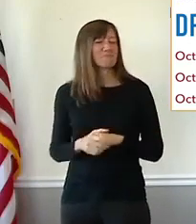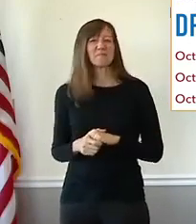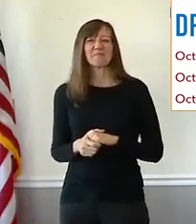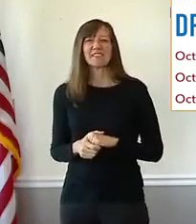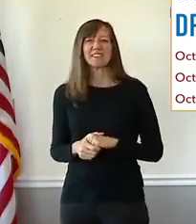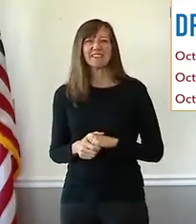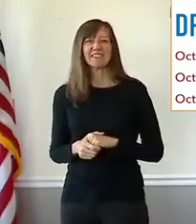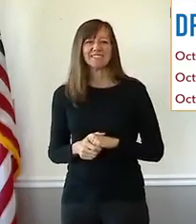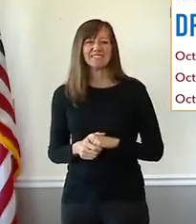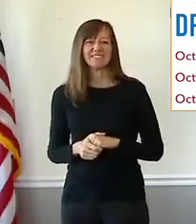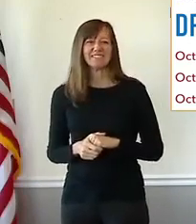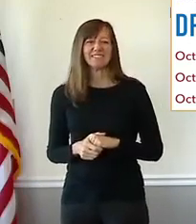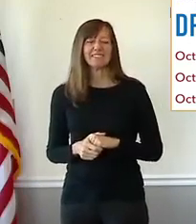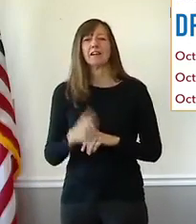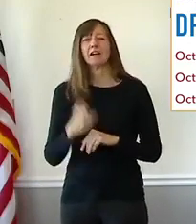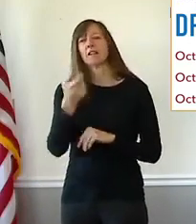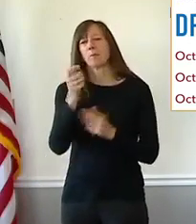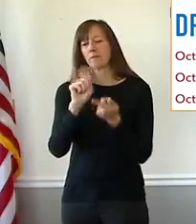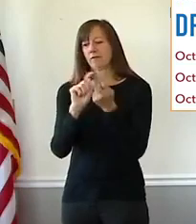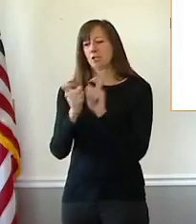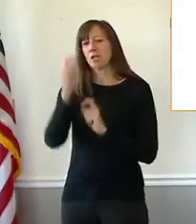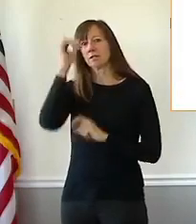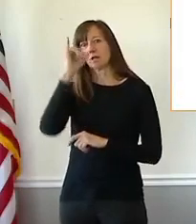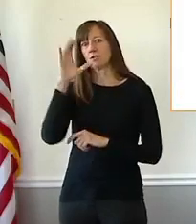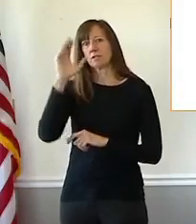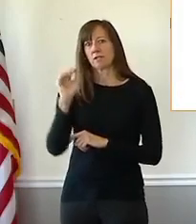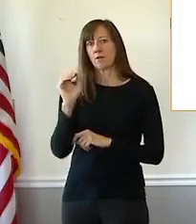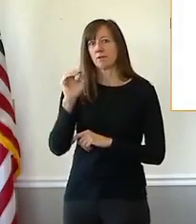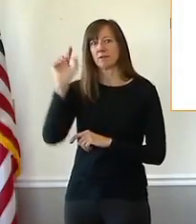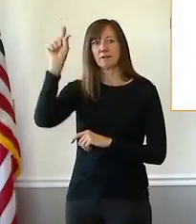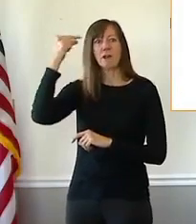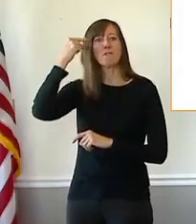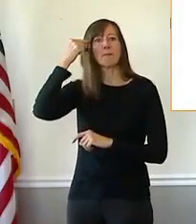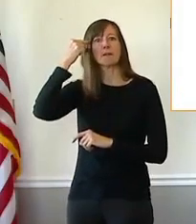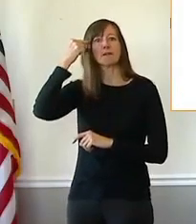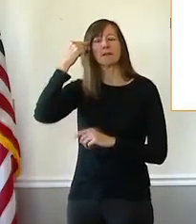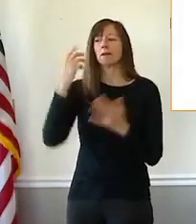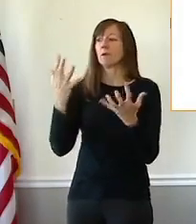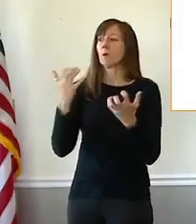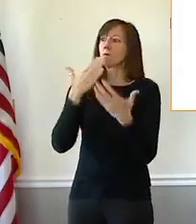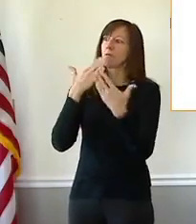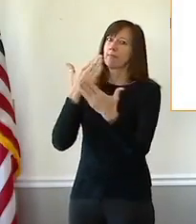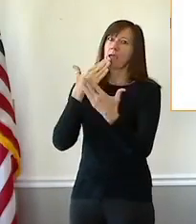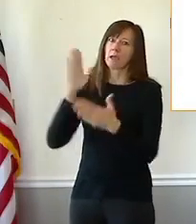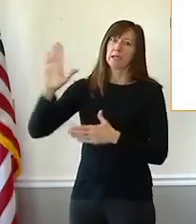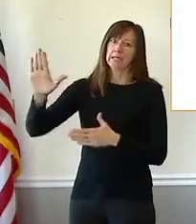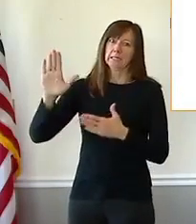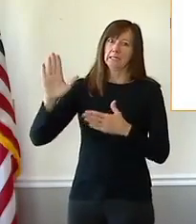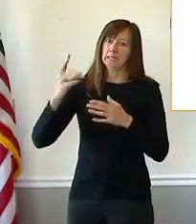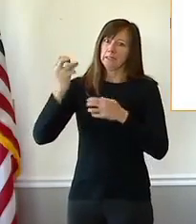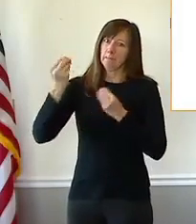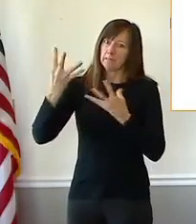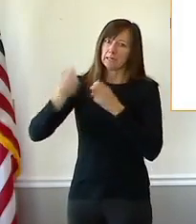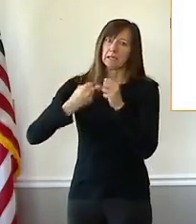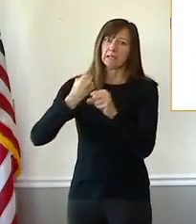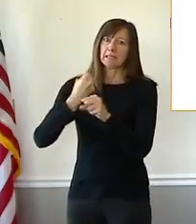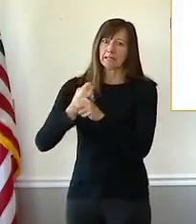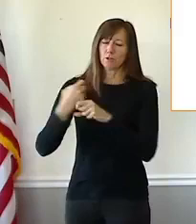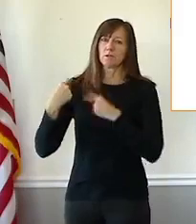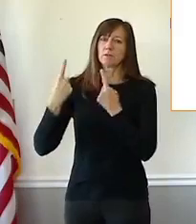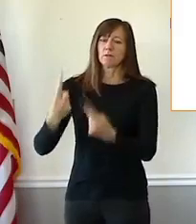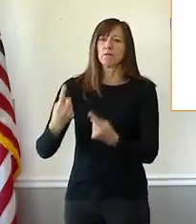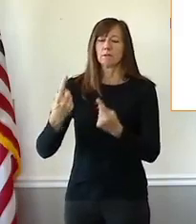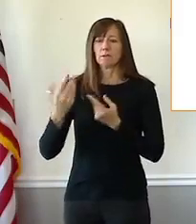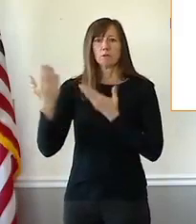First, just a bit of a change in county government. We want to thank, for his years of service to Dutchess County government, Jim Fedorchak.